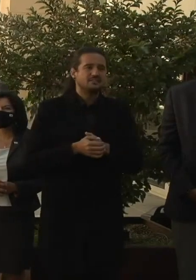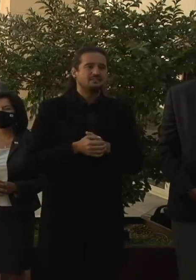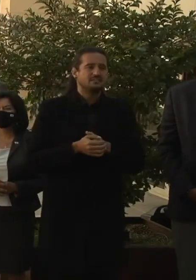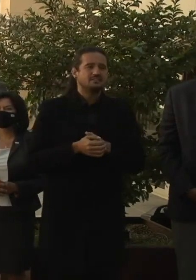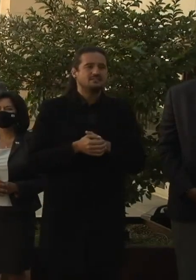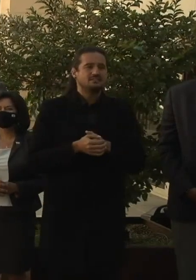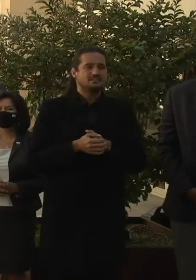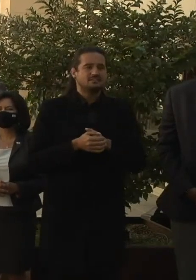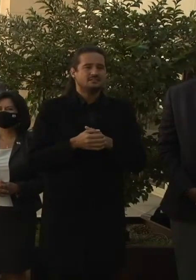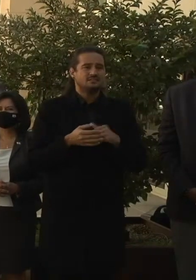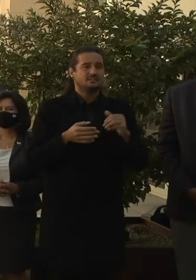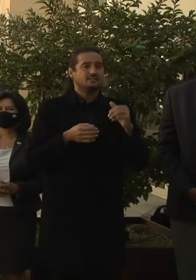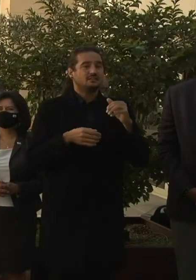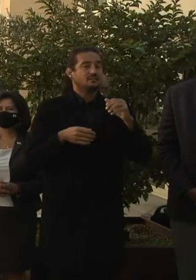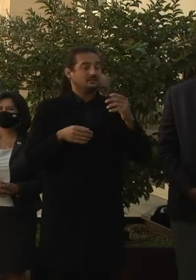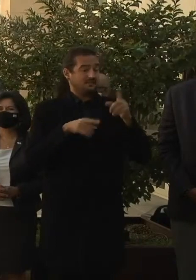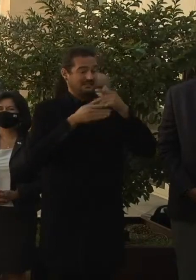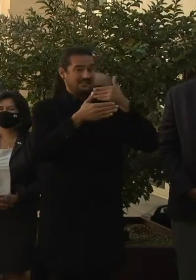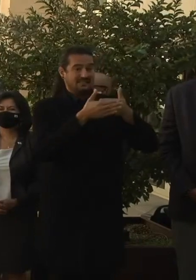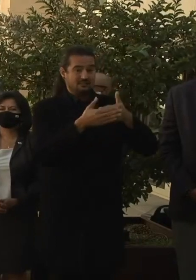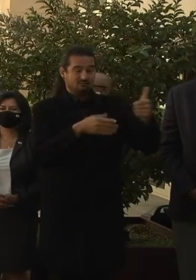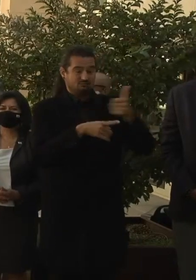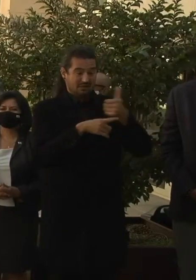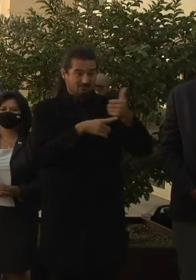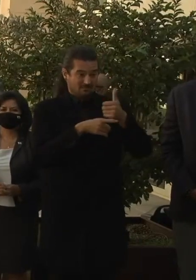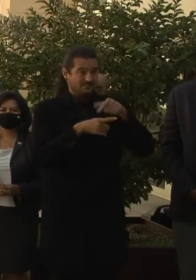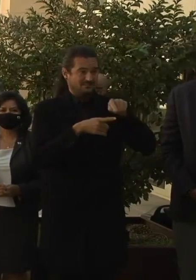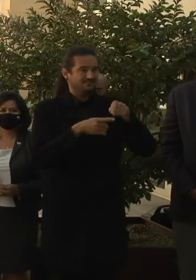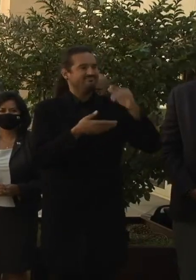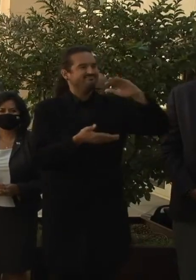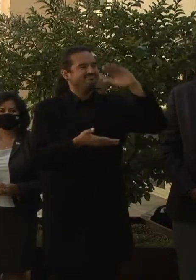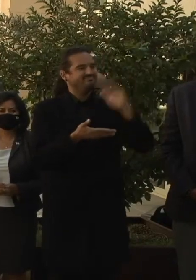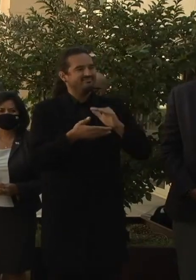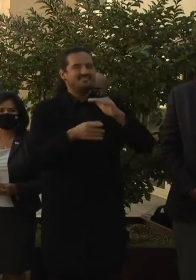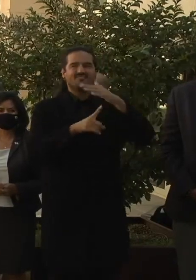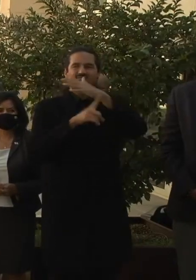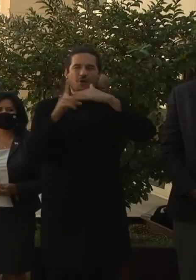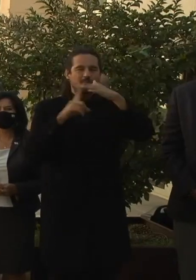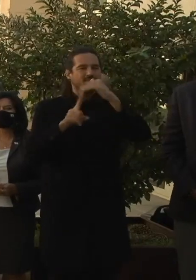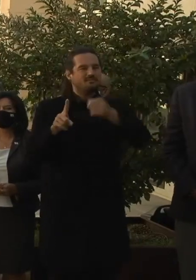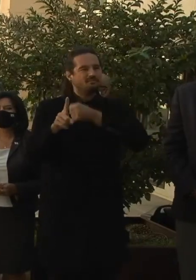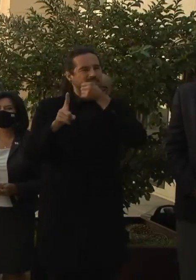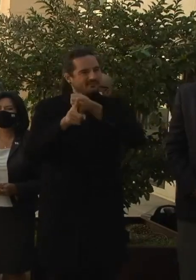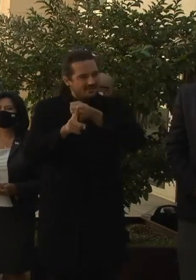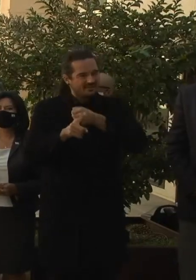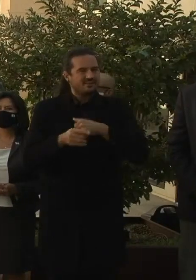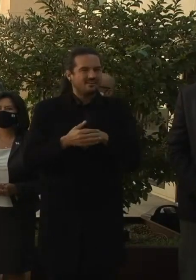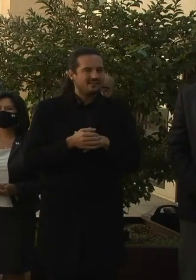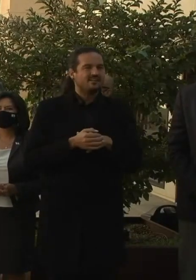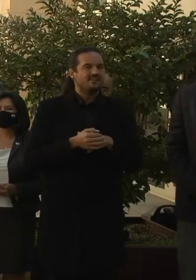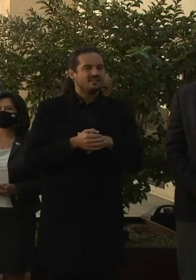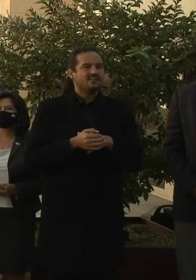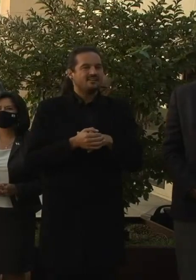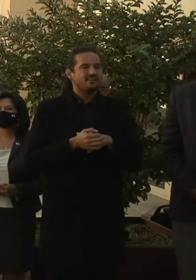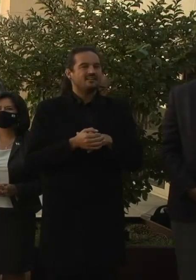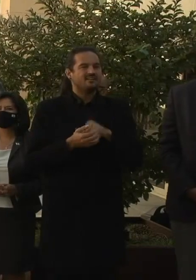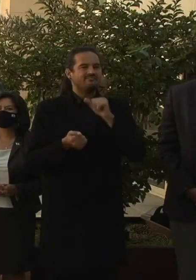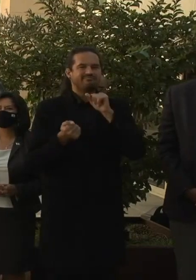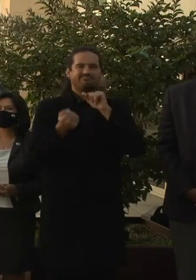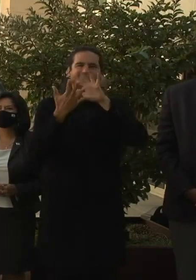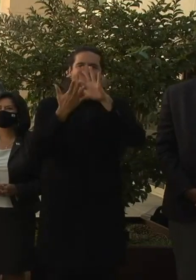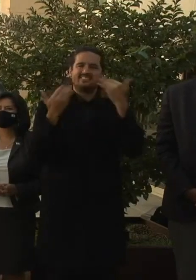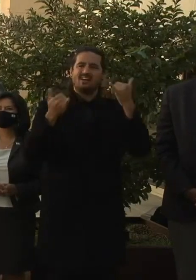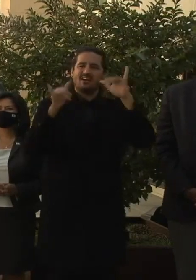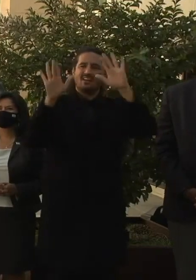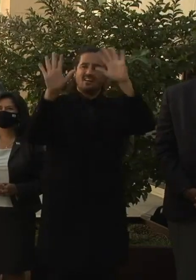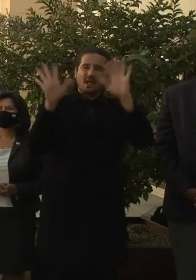us more upzoning and opportunities to address our climate and economic challenges hand in hand. And so